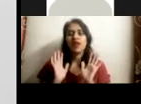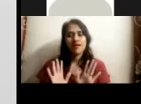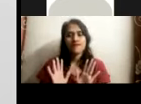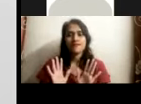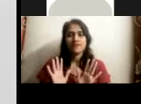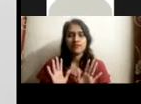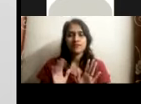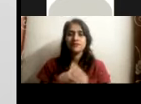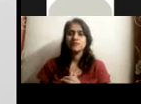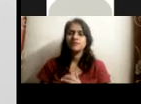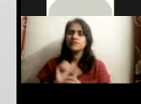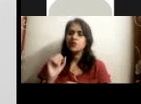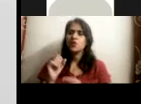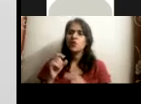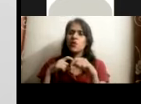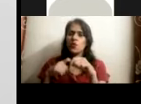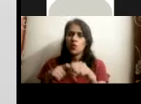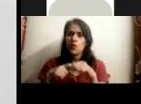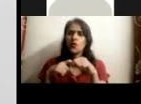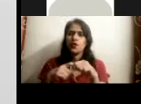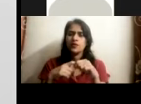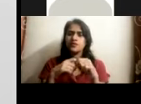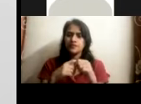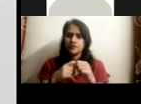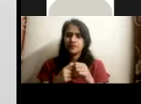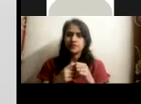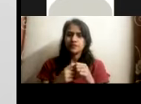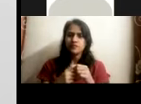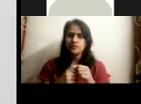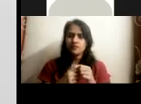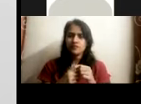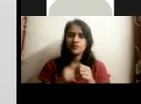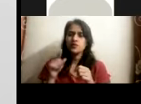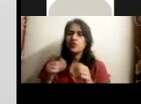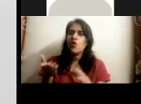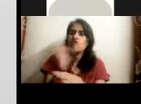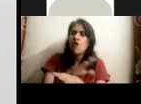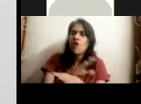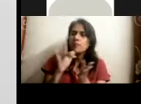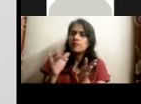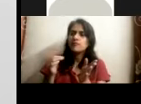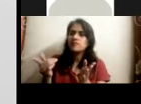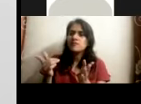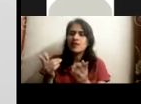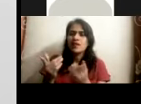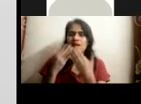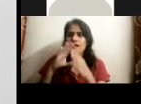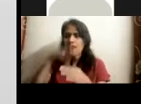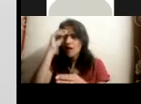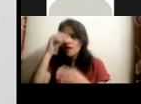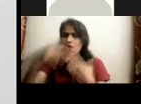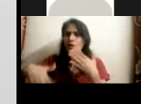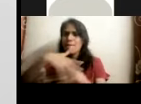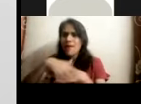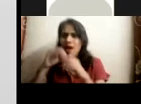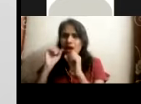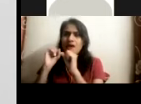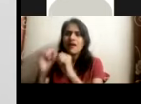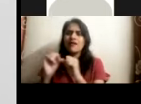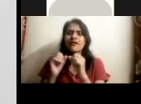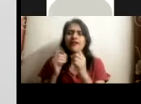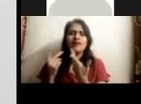your questions, where you're situated, what disciplines you're from. So it affects, a lot of things affect the approach